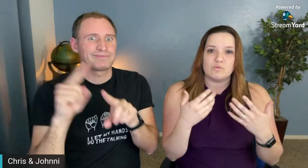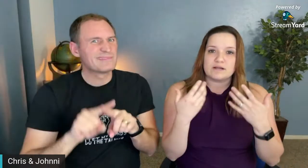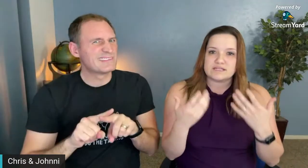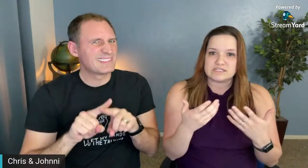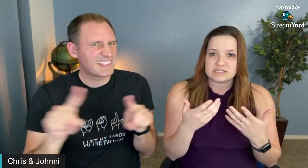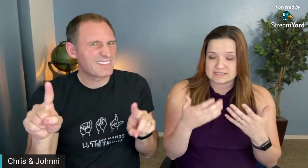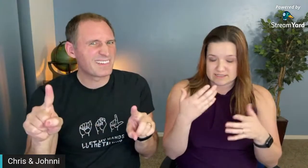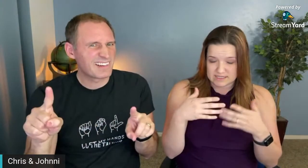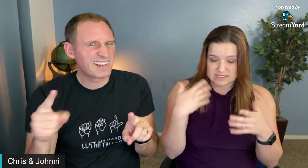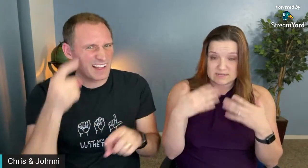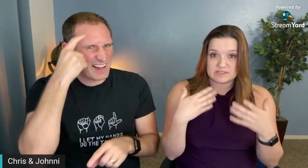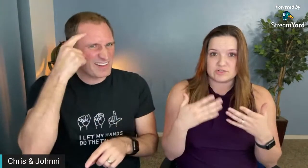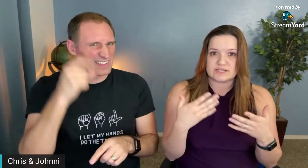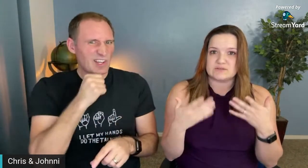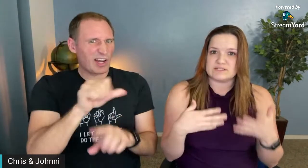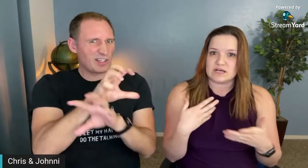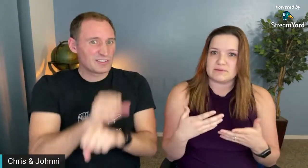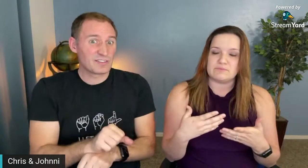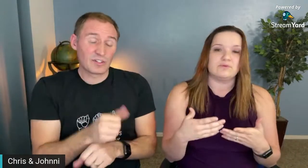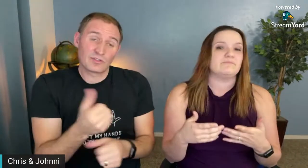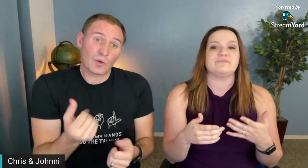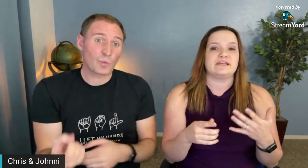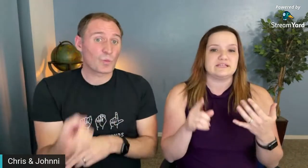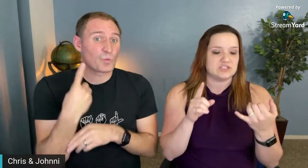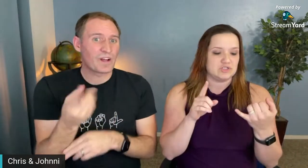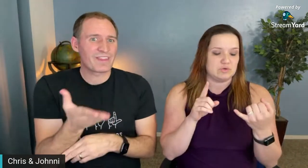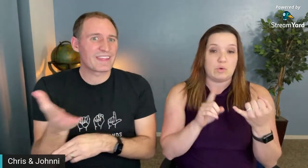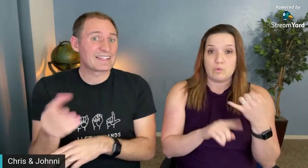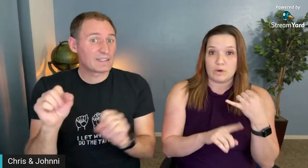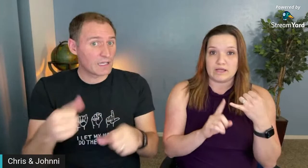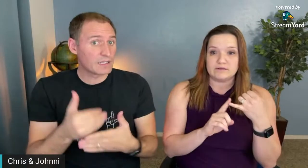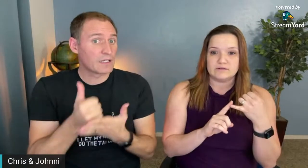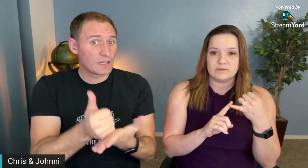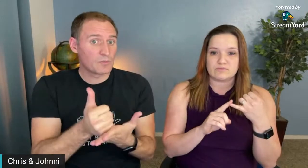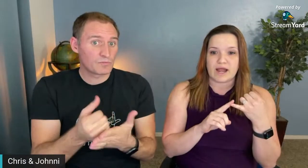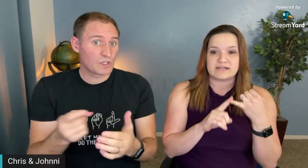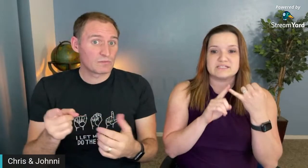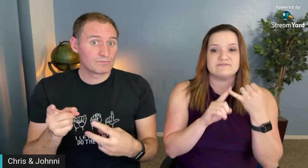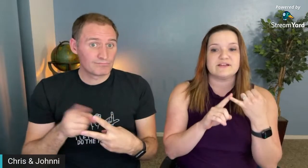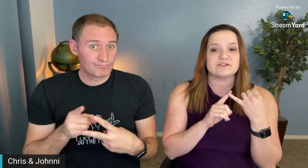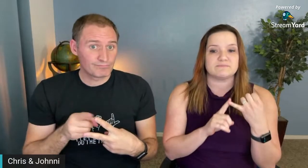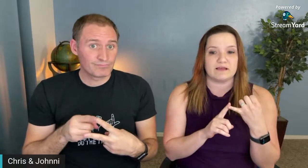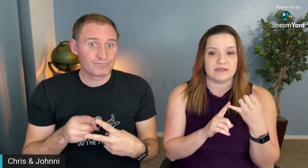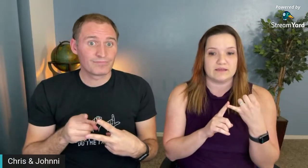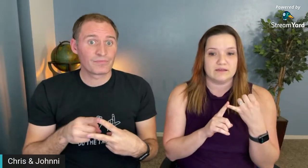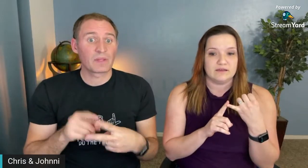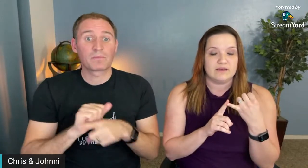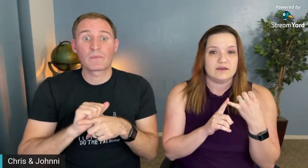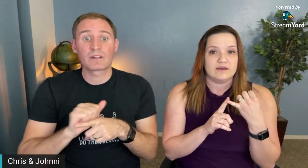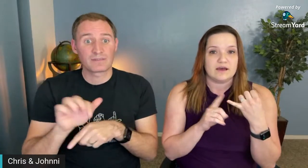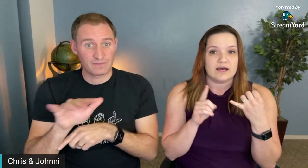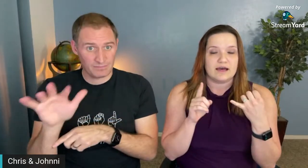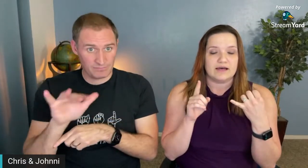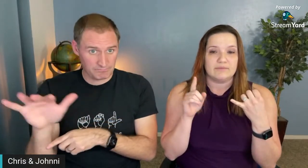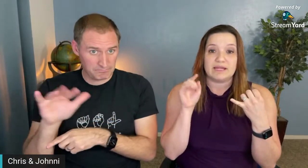of the tips and tricks that we tell people is to, one, practice finger spelling in a